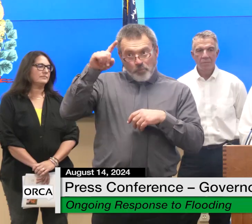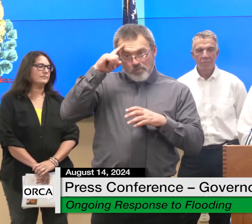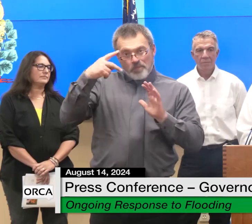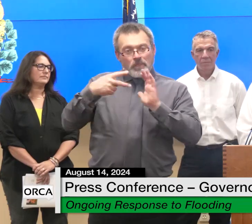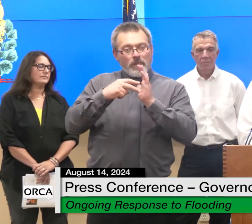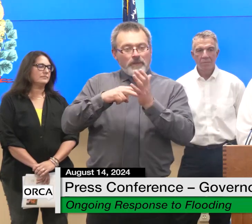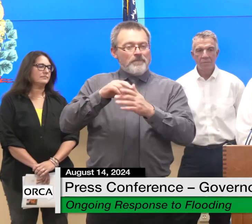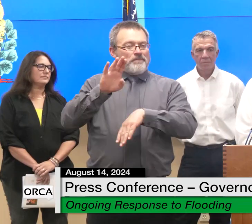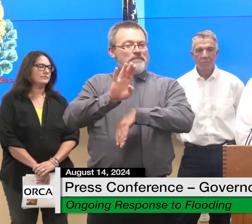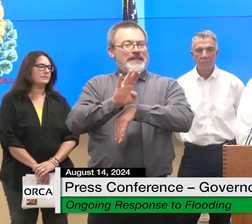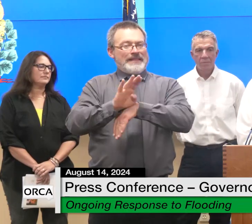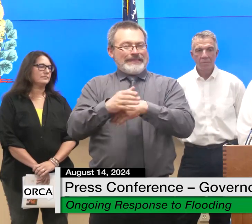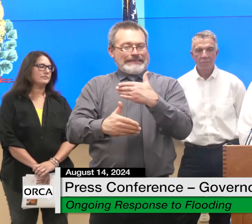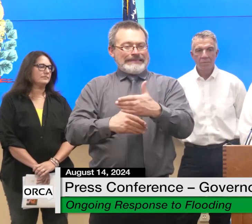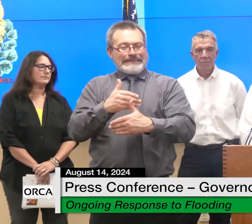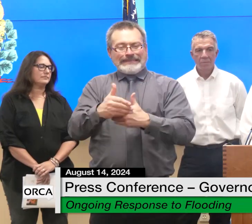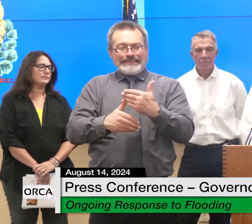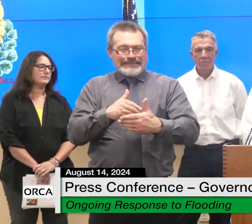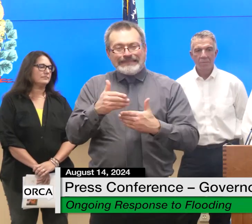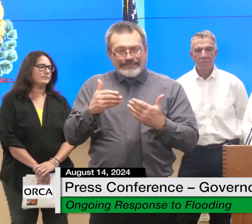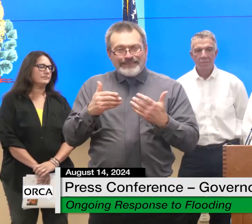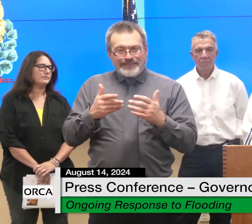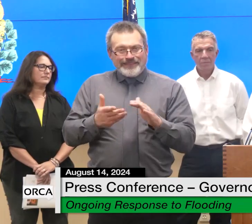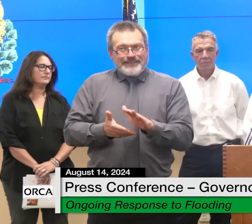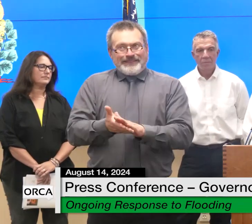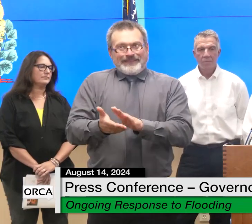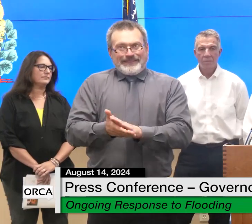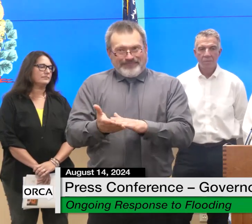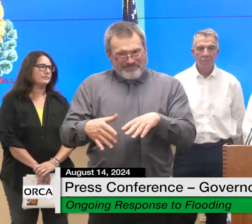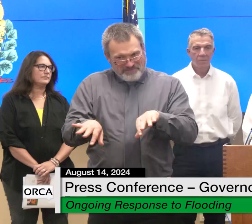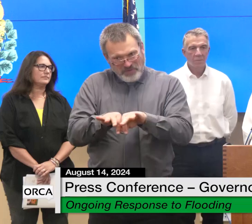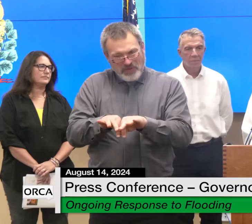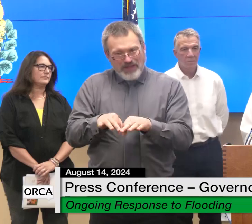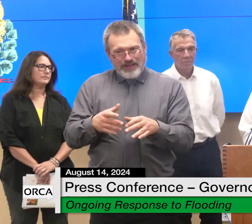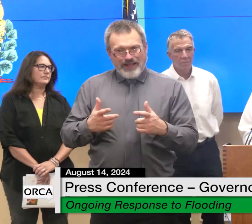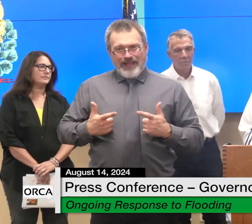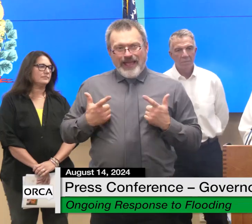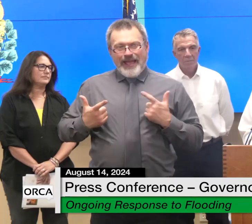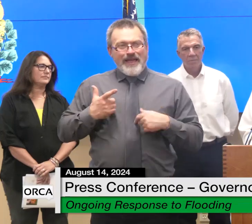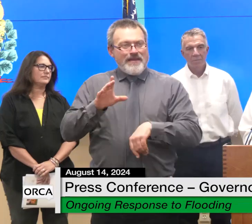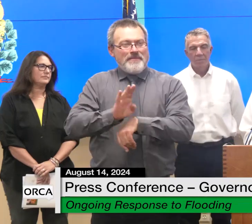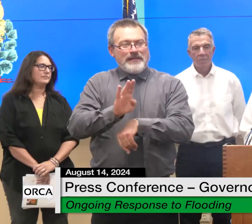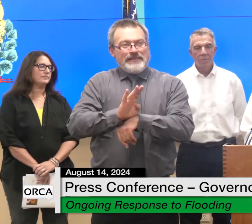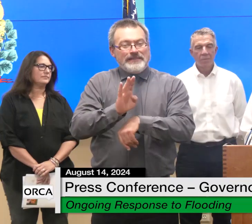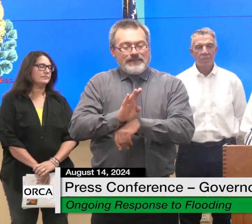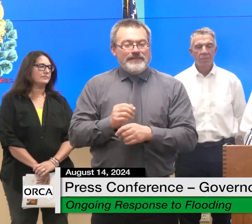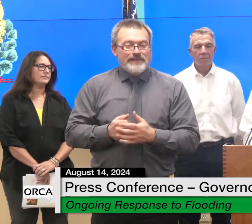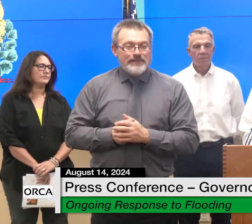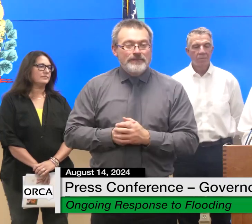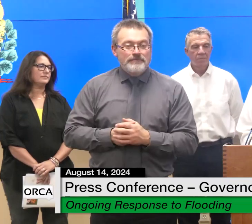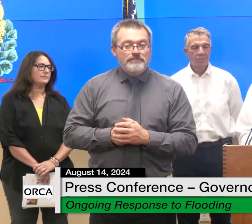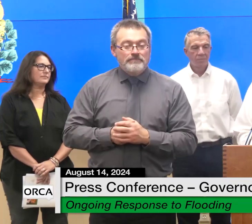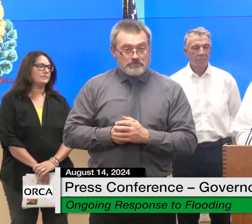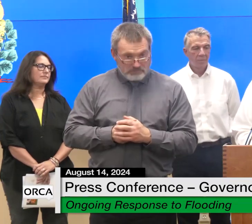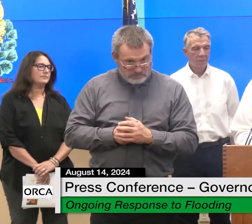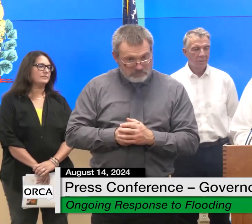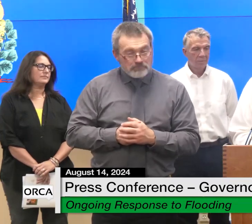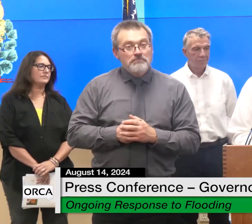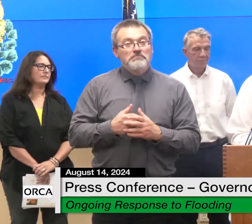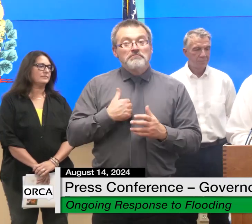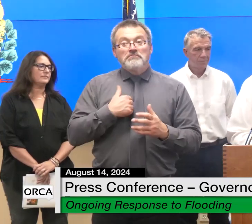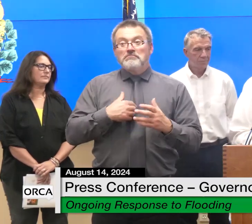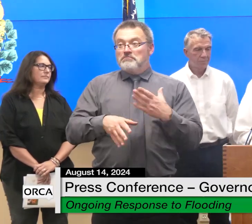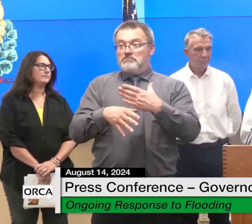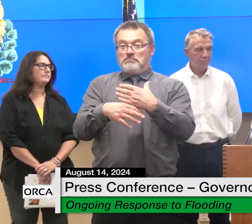stabilized and ensure that critical work continues to move forward. With that, I'll hand it over to Jason Goslin from the Agency of